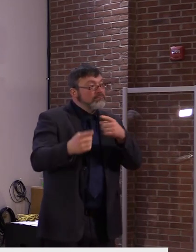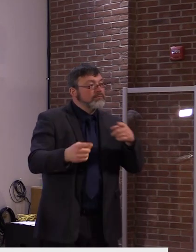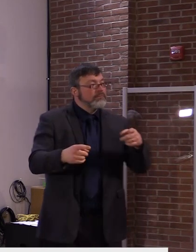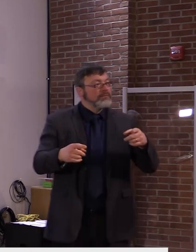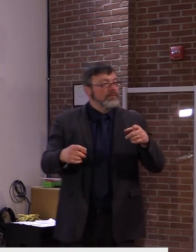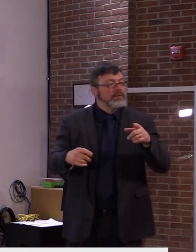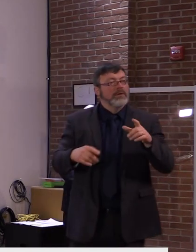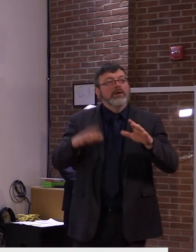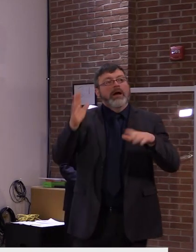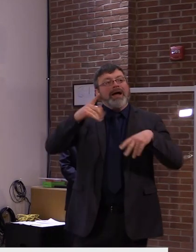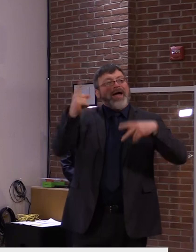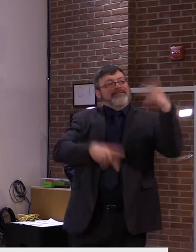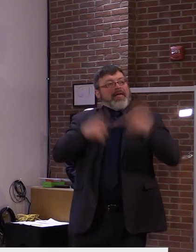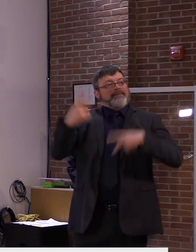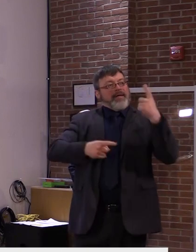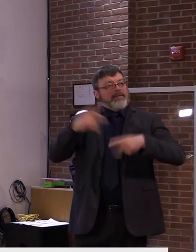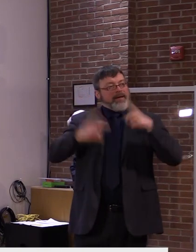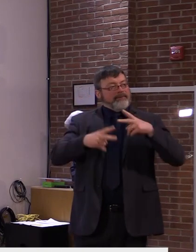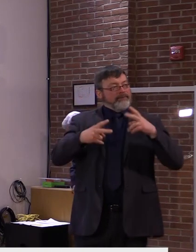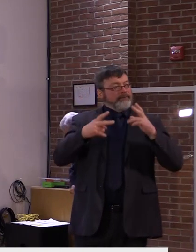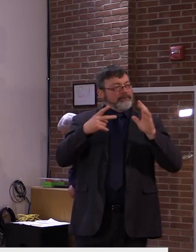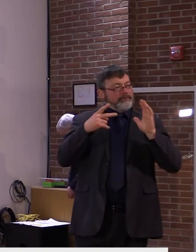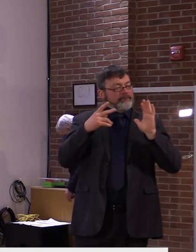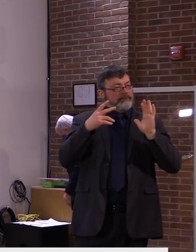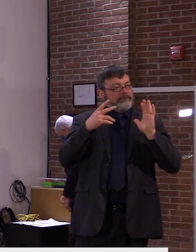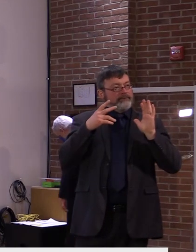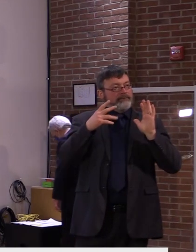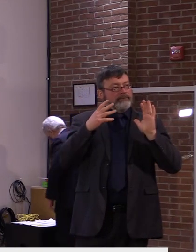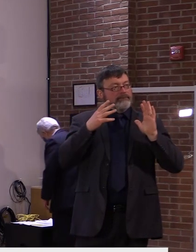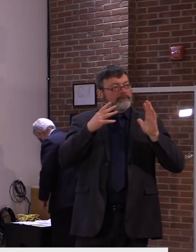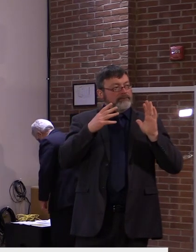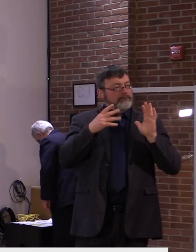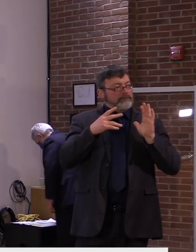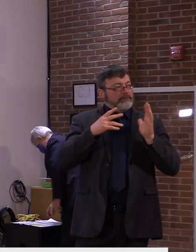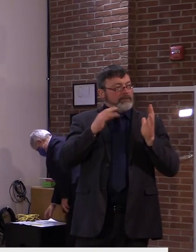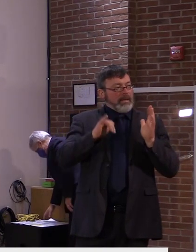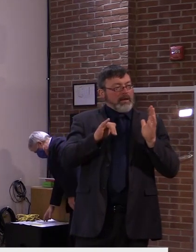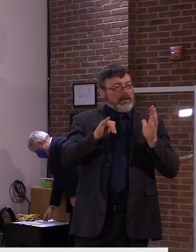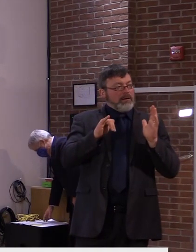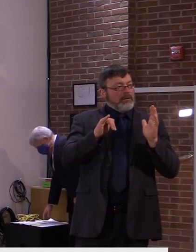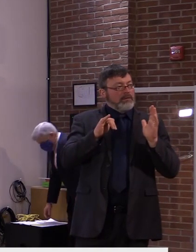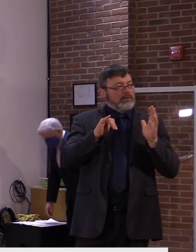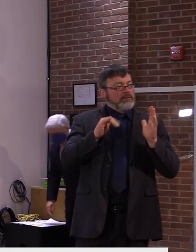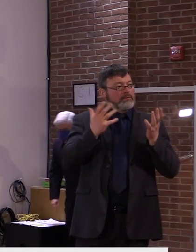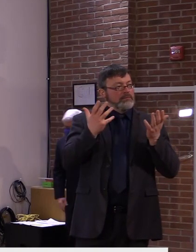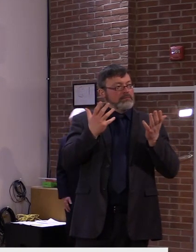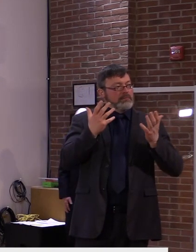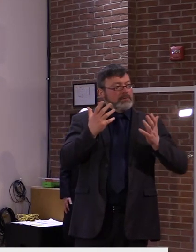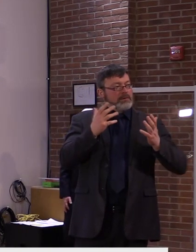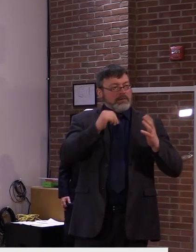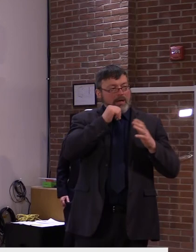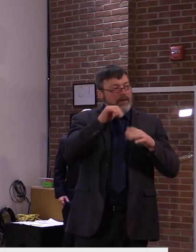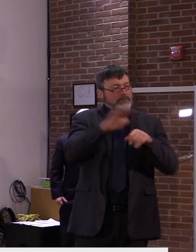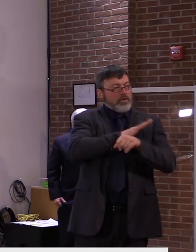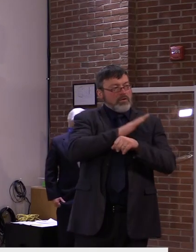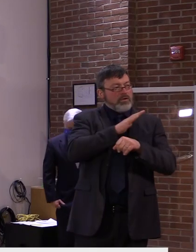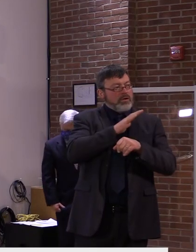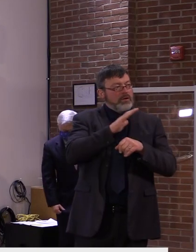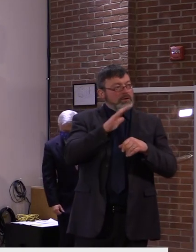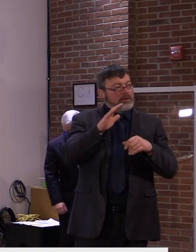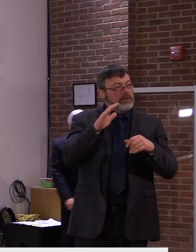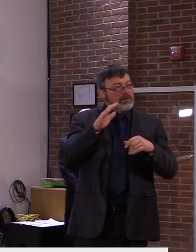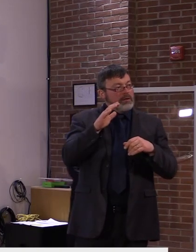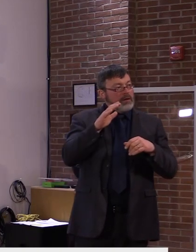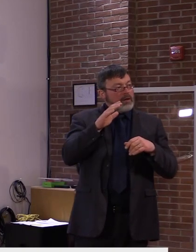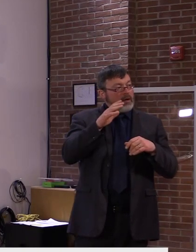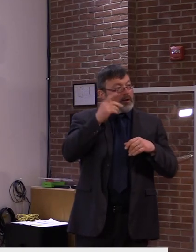hybrid, saved for a couple of times, including now when they've had a case within their pod and have had to go remote